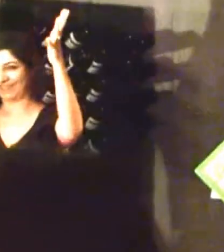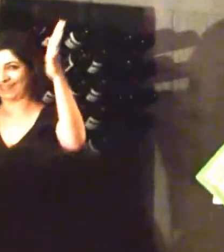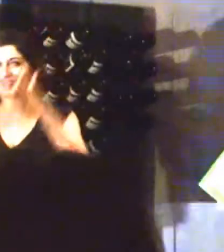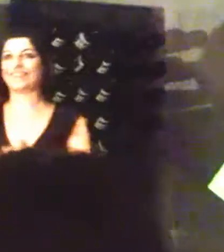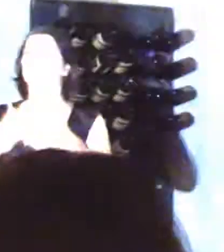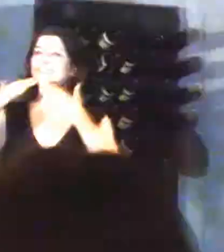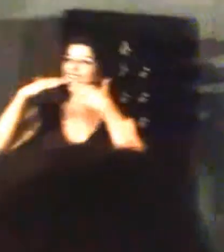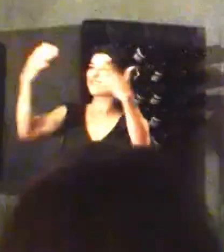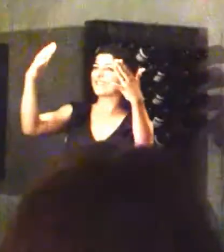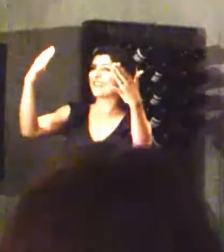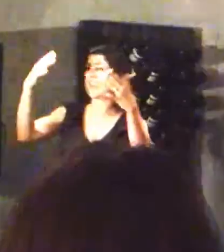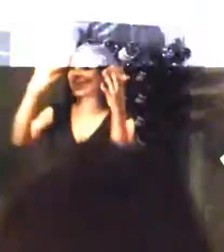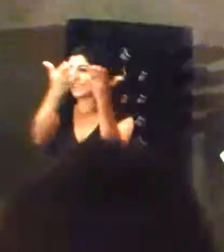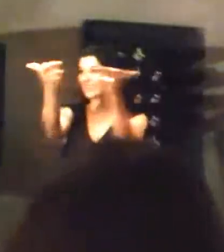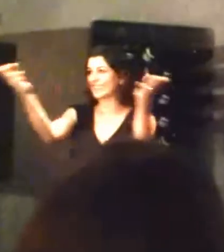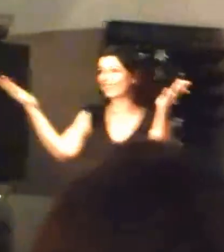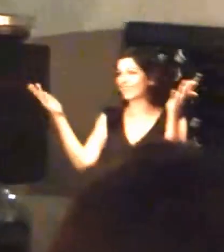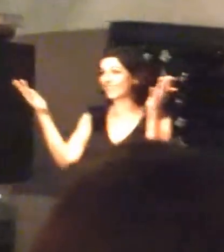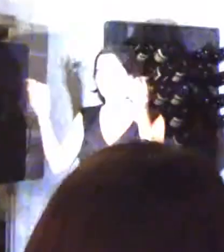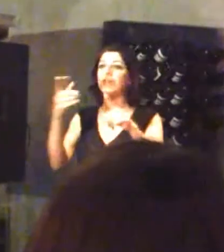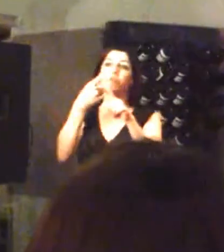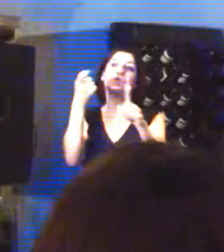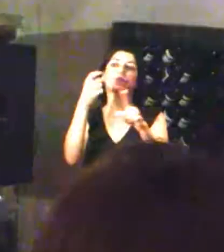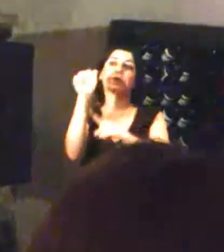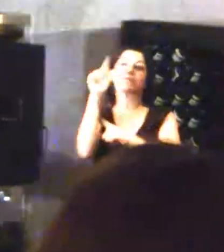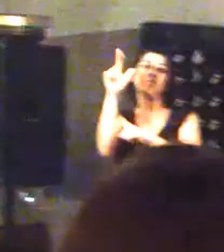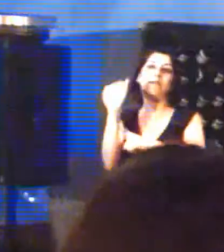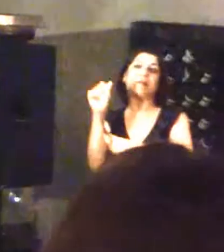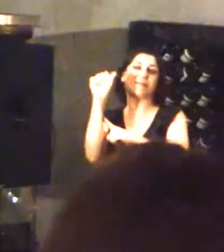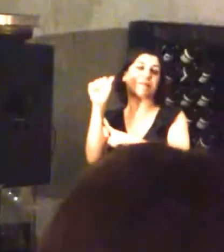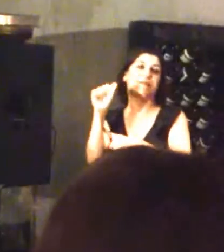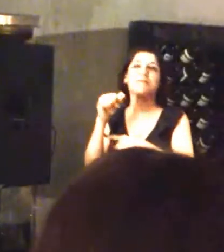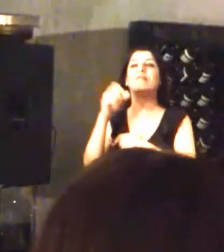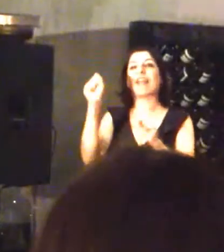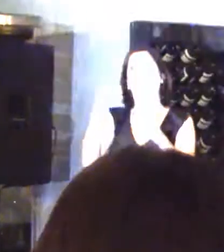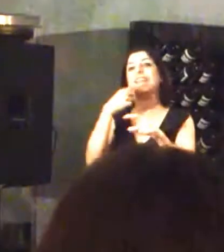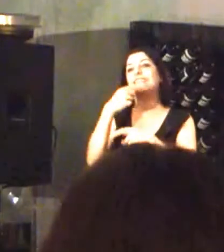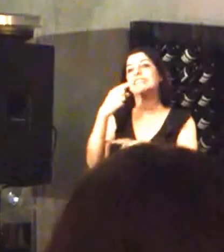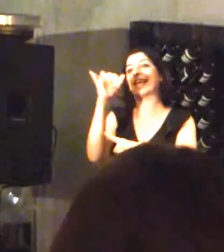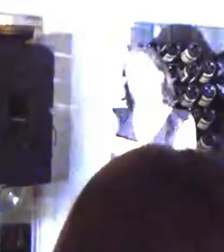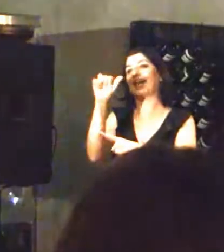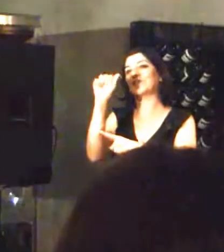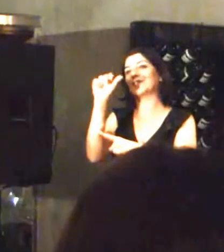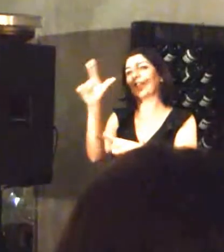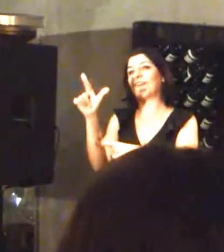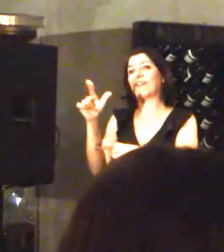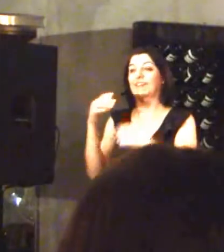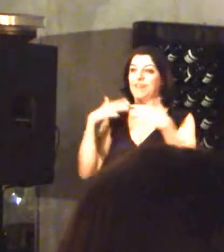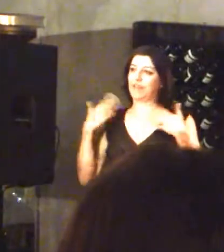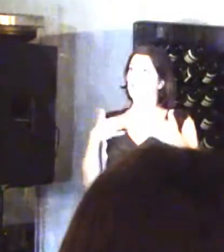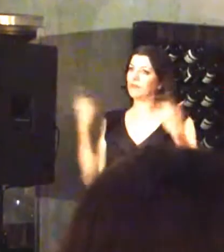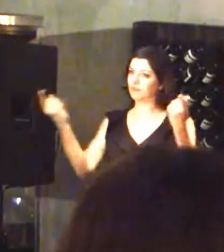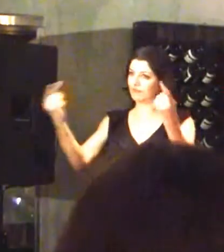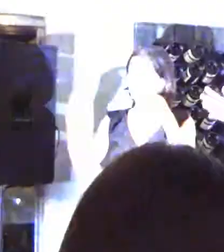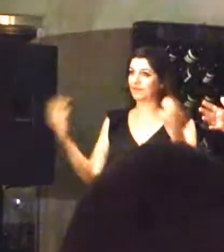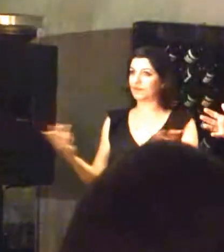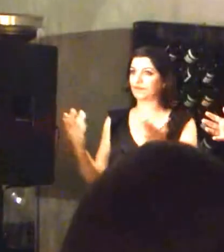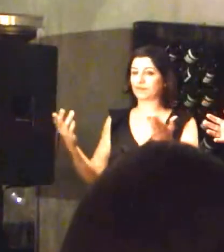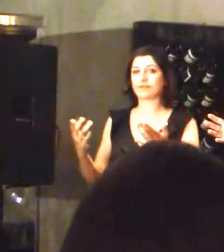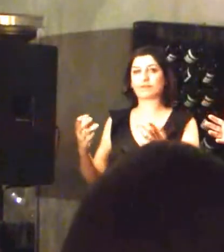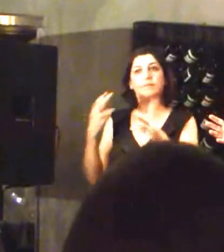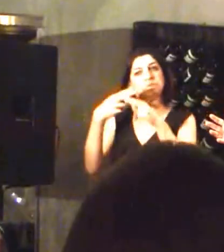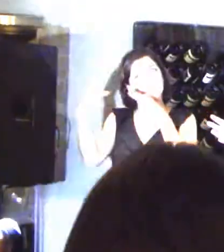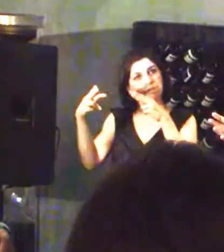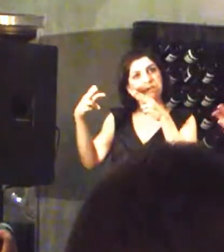Thanks, y'all. I'm from Alabama, so I can say y'all all I want. I'm really happy to be here. This is very